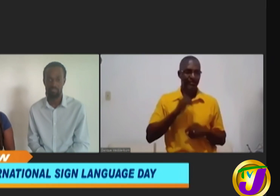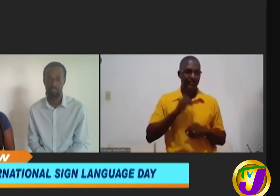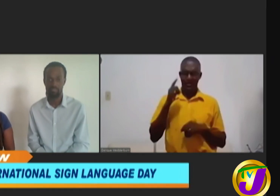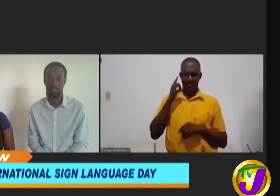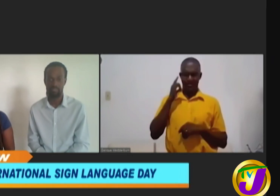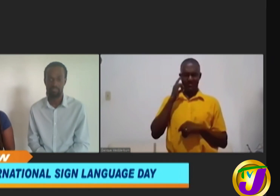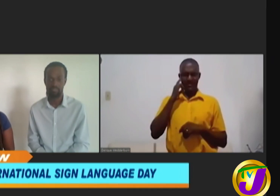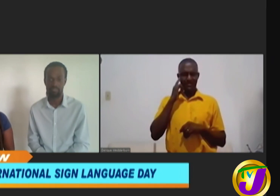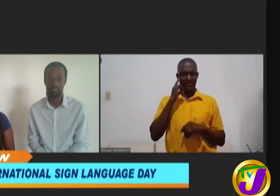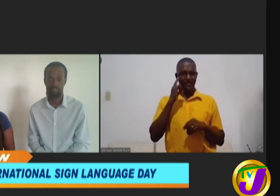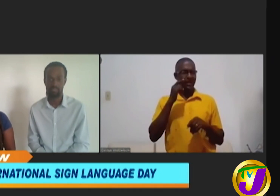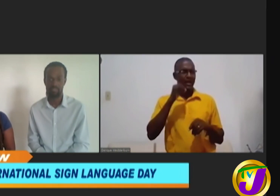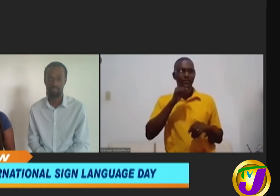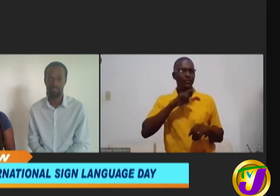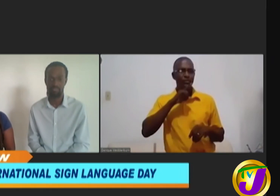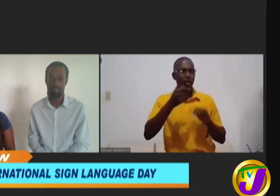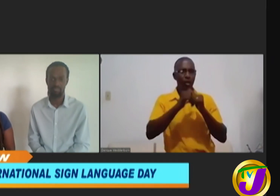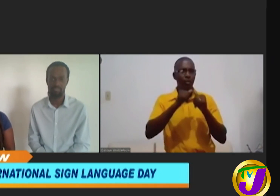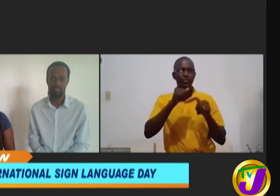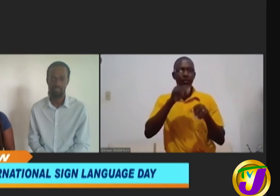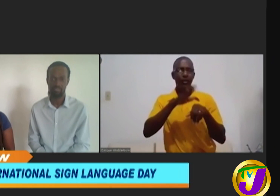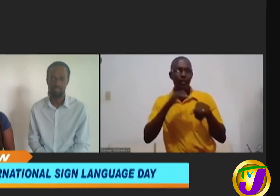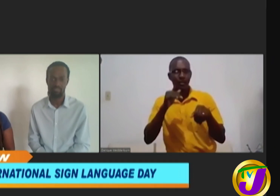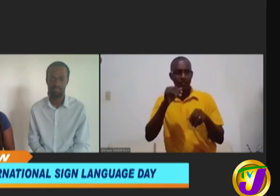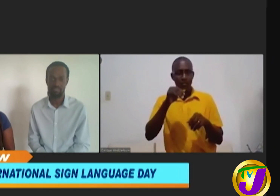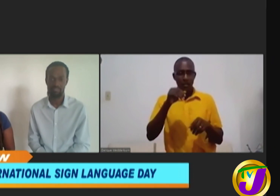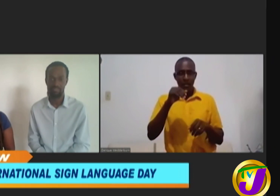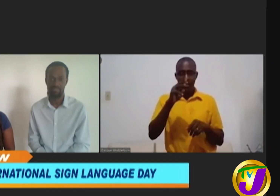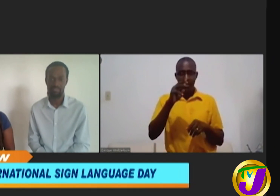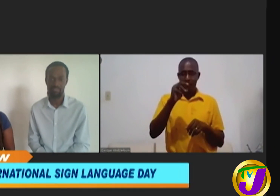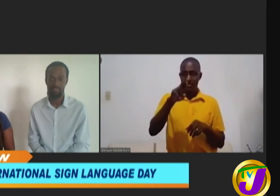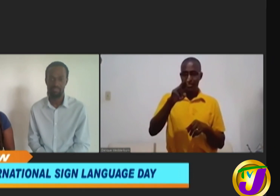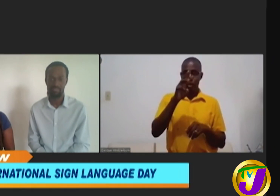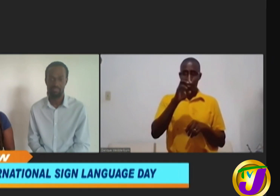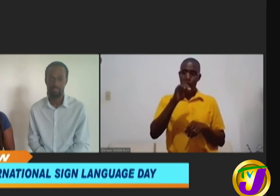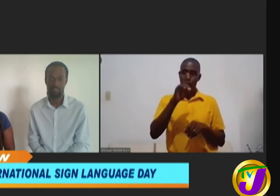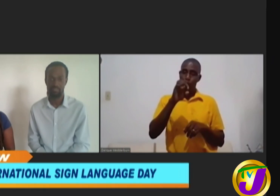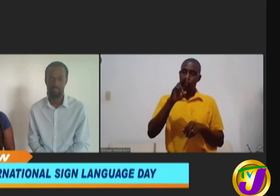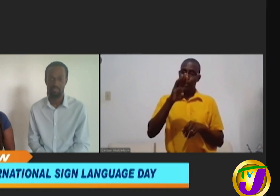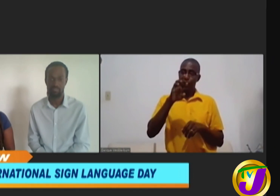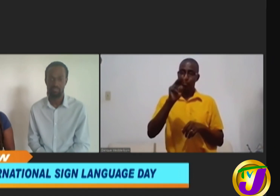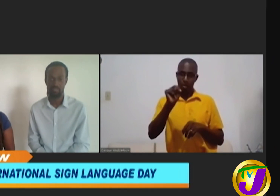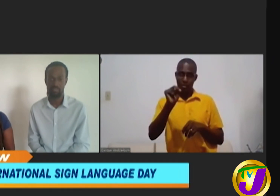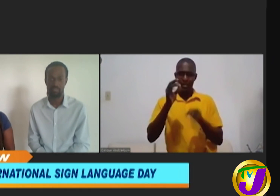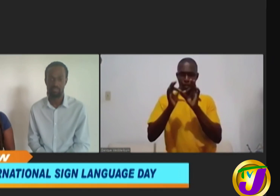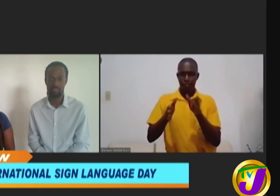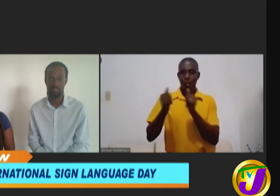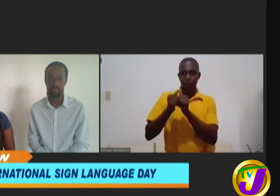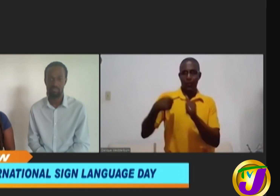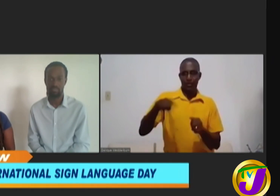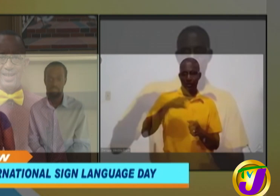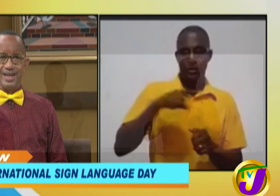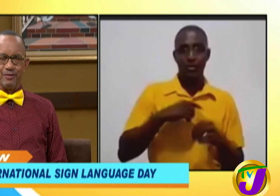I don't know, I'm not certain how to pronounce, but it's Mr. Wedderburn, who is the interpreter, is also with us. Yep.